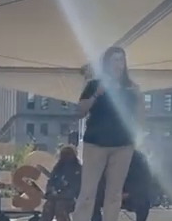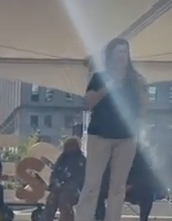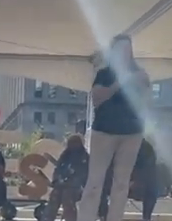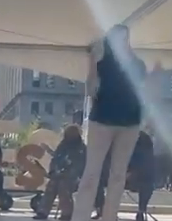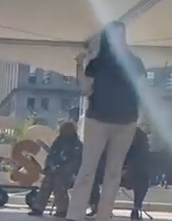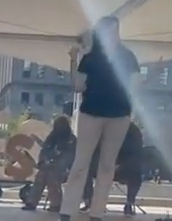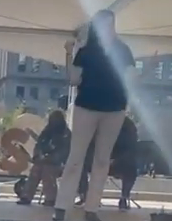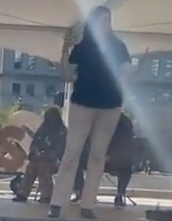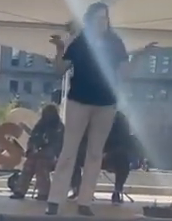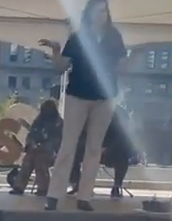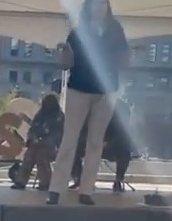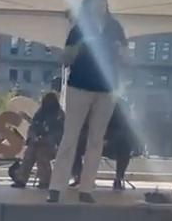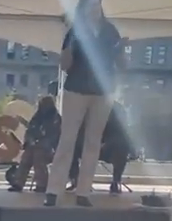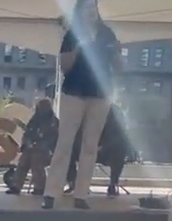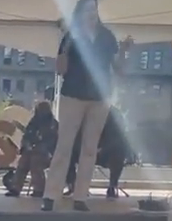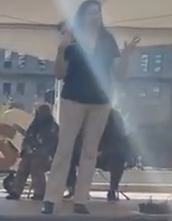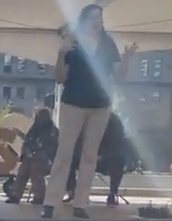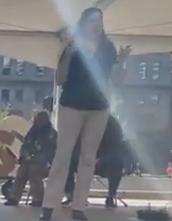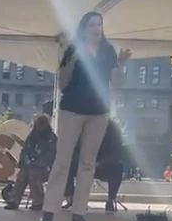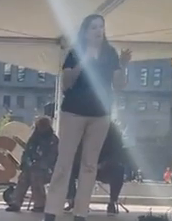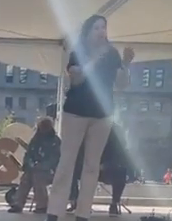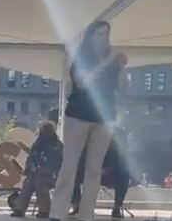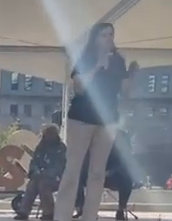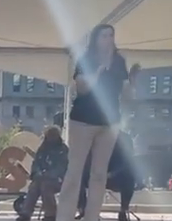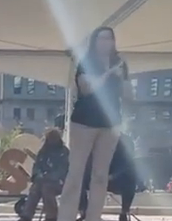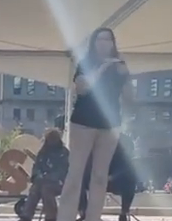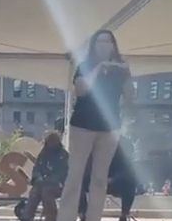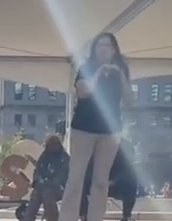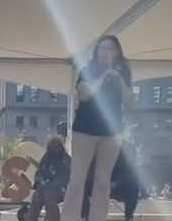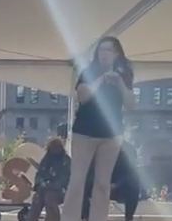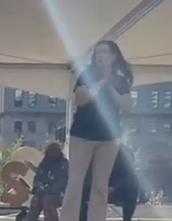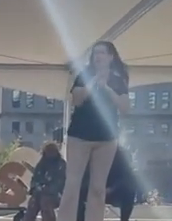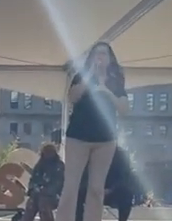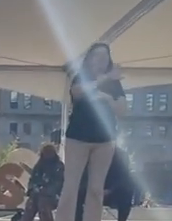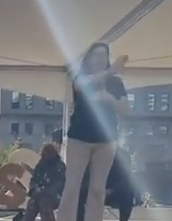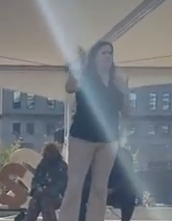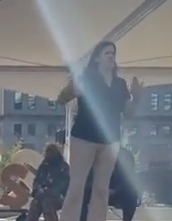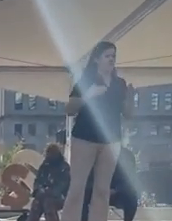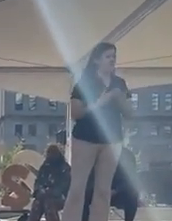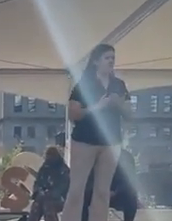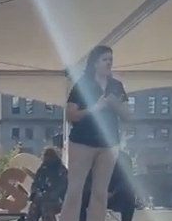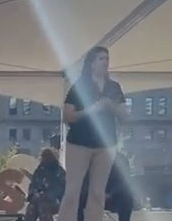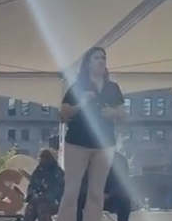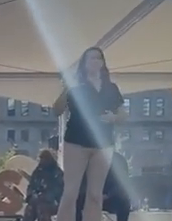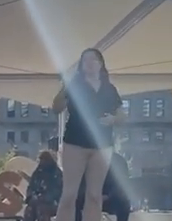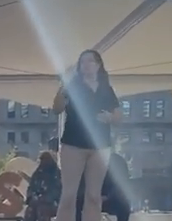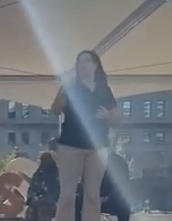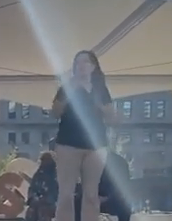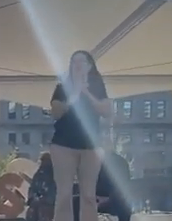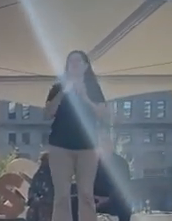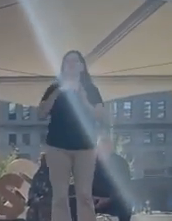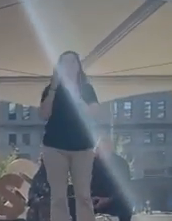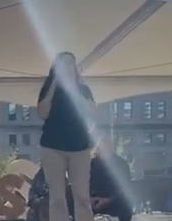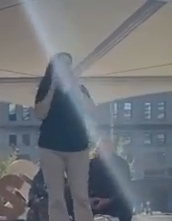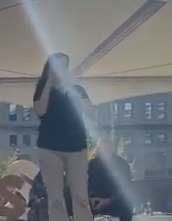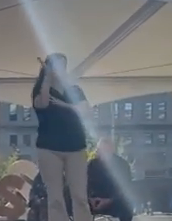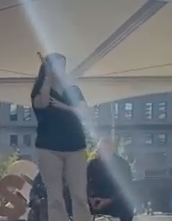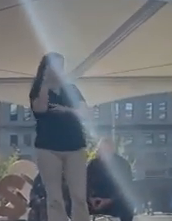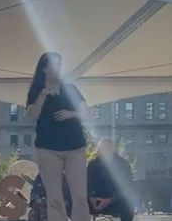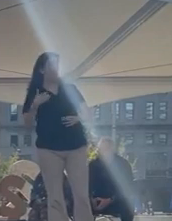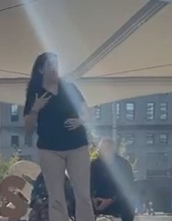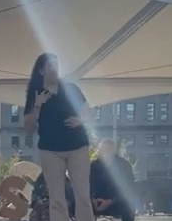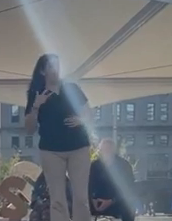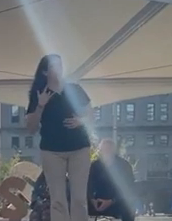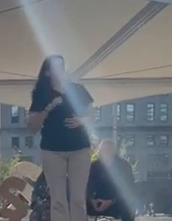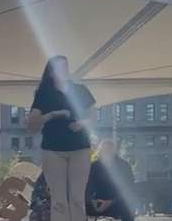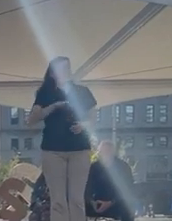to make the arts fully inclusive and accessible to all. When Chris asked me to speak, I thought it a